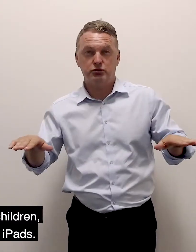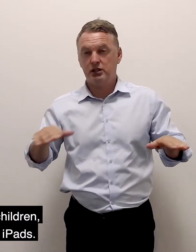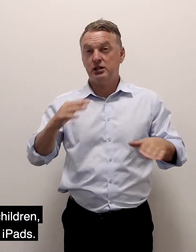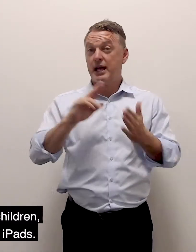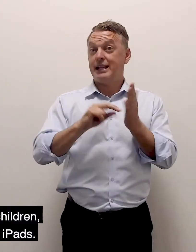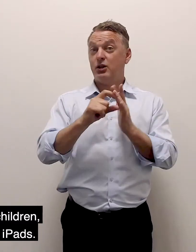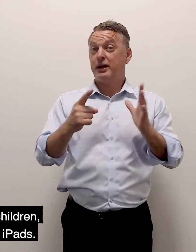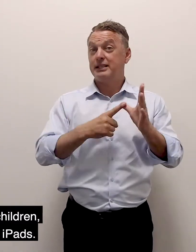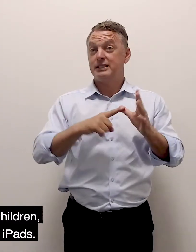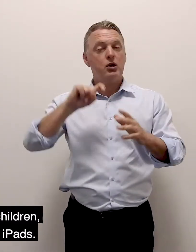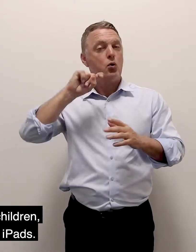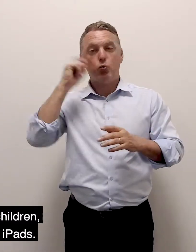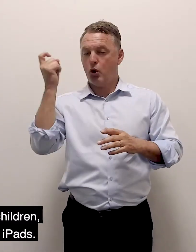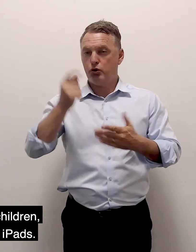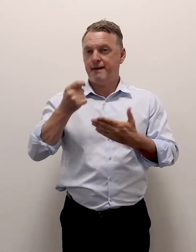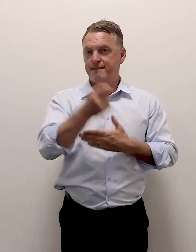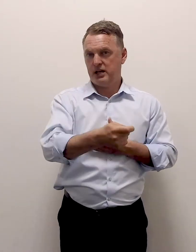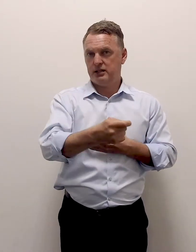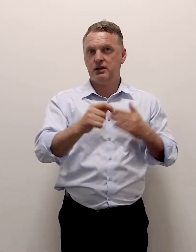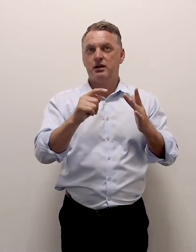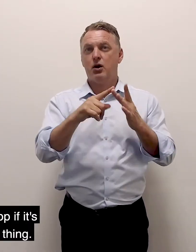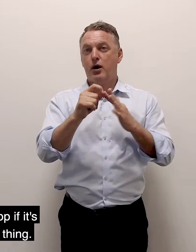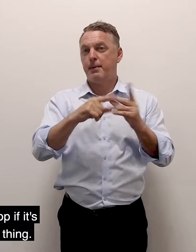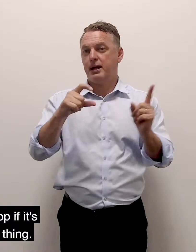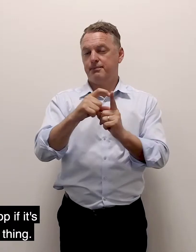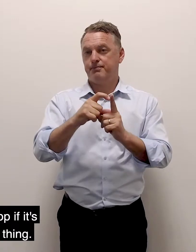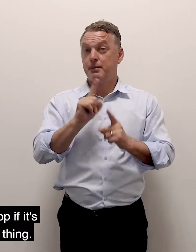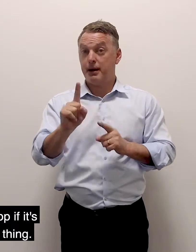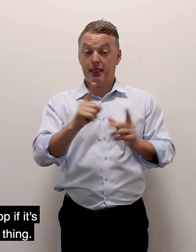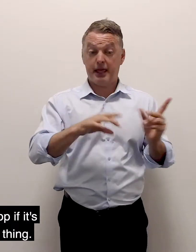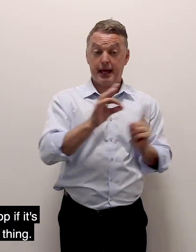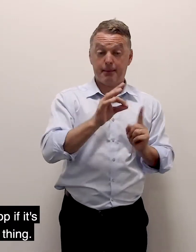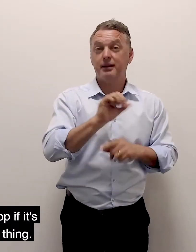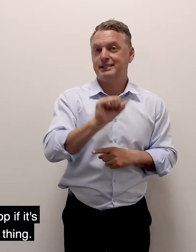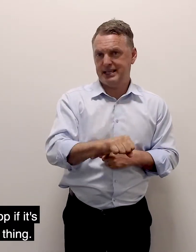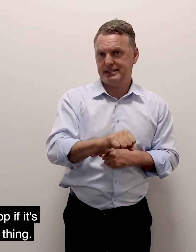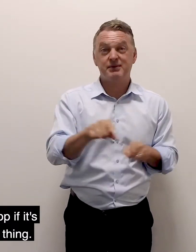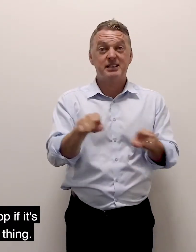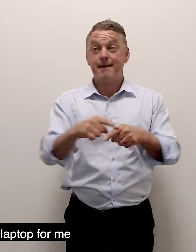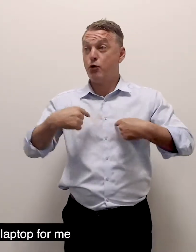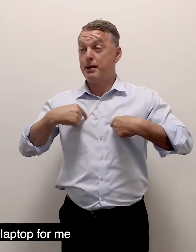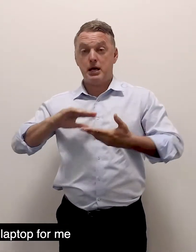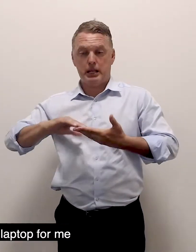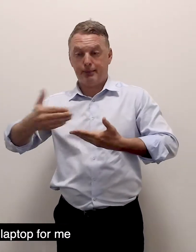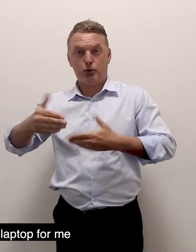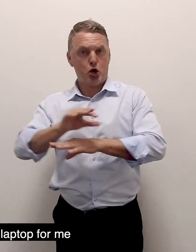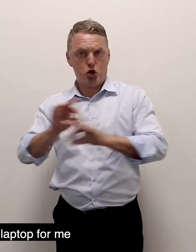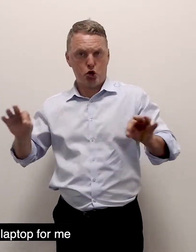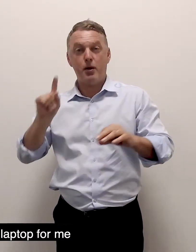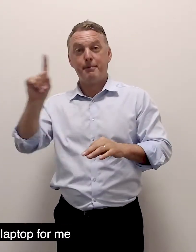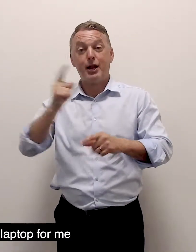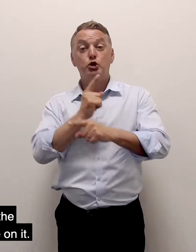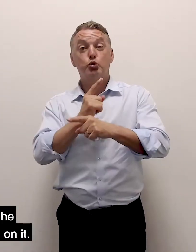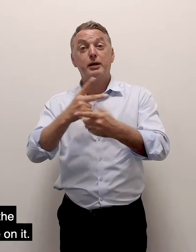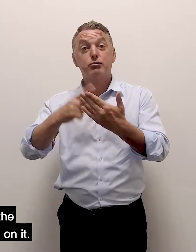children, that they won't fund iPads. They will fund the app if it's a disability-specific thing, just like they won't fund a